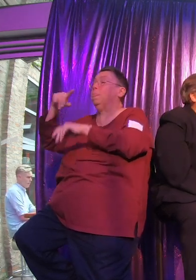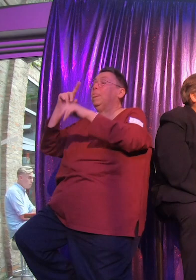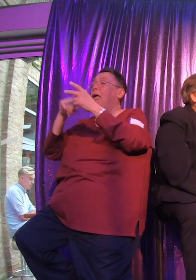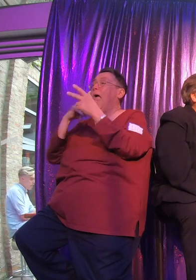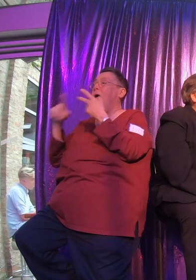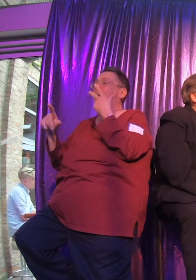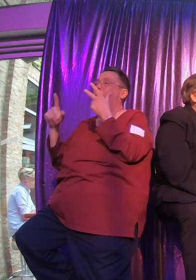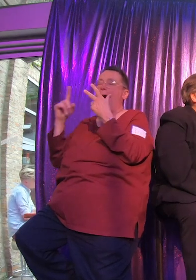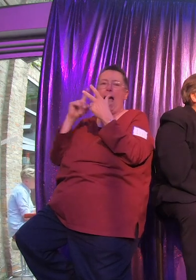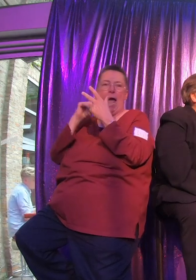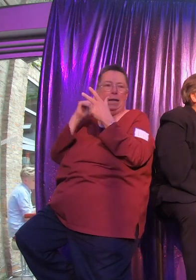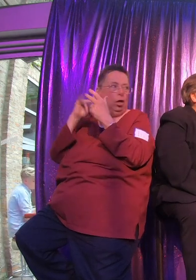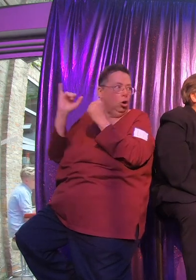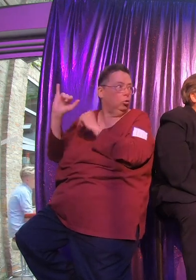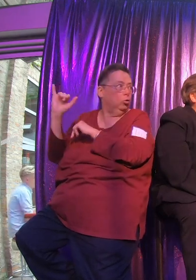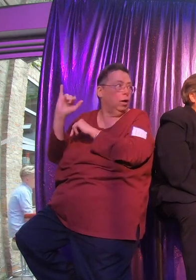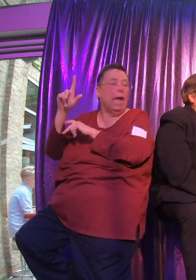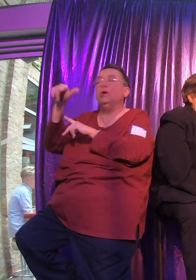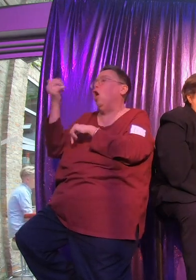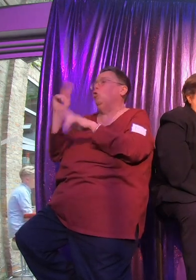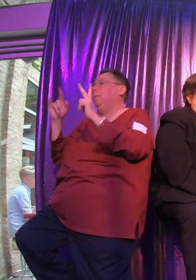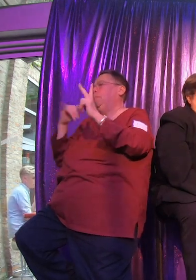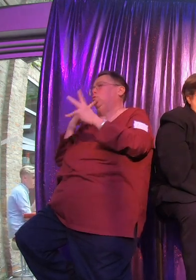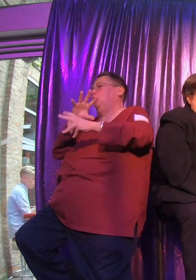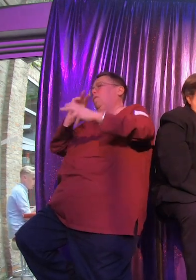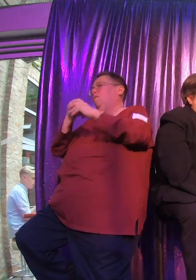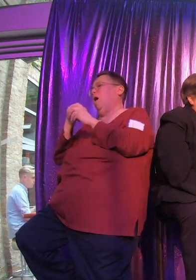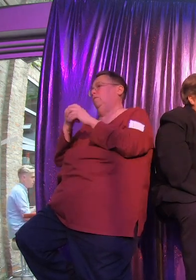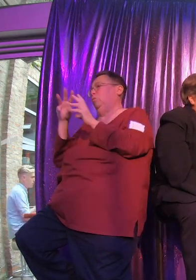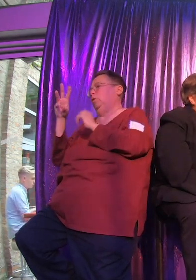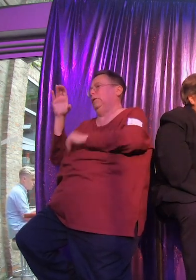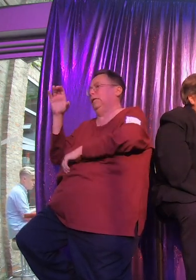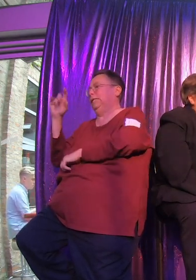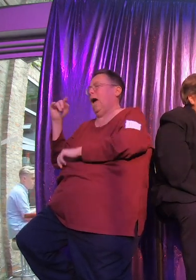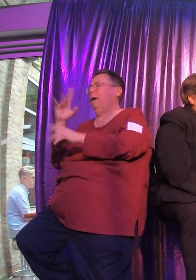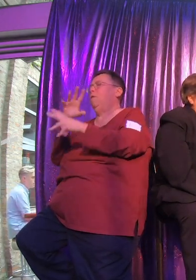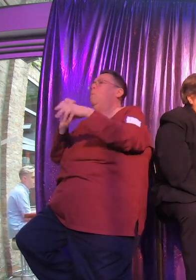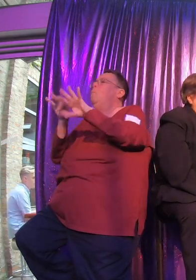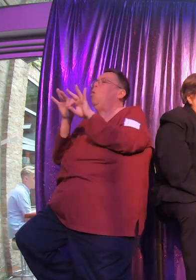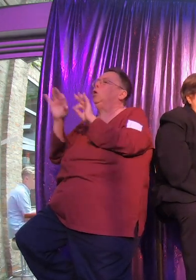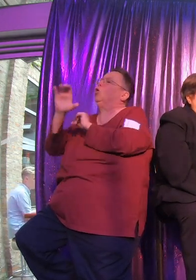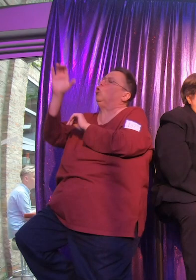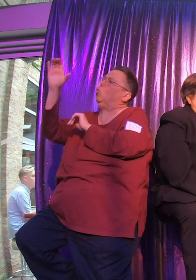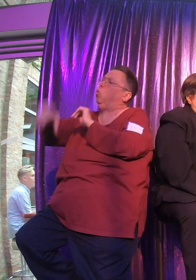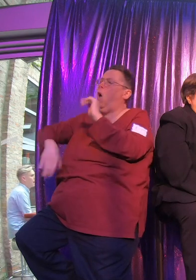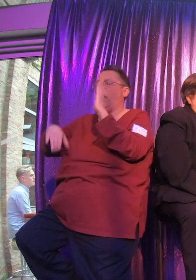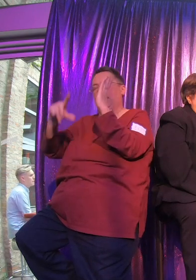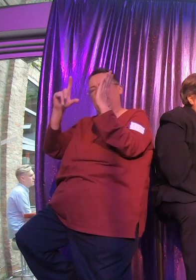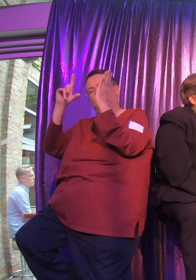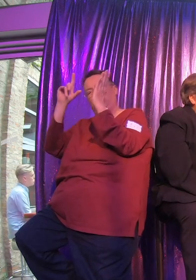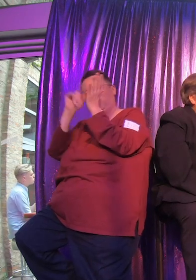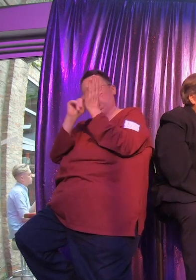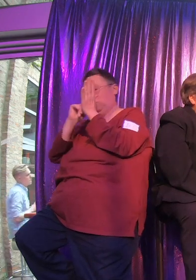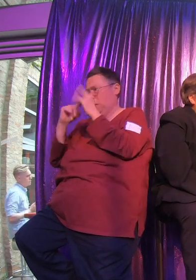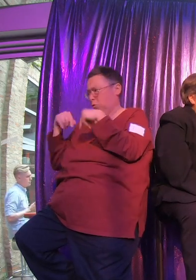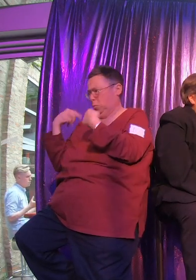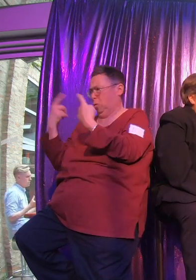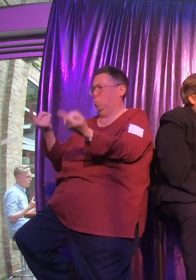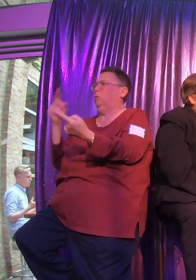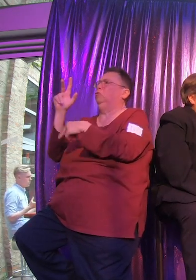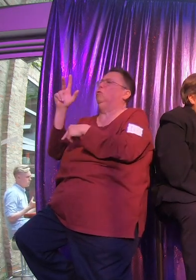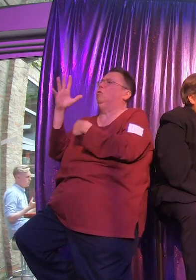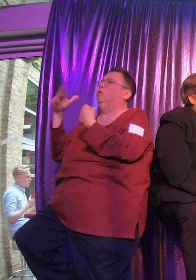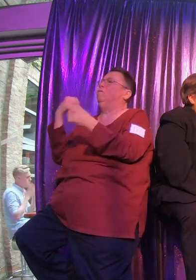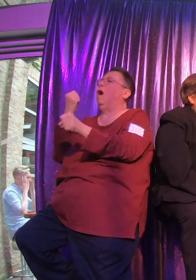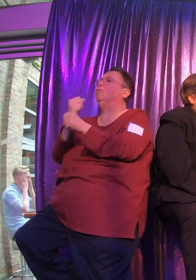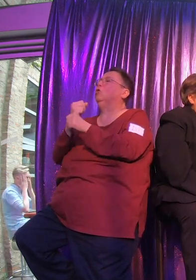and many journalists and others who are invested in this very important Chicago Chronicle that has been with us now for